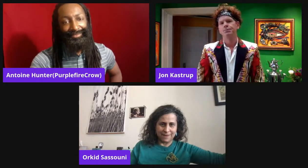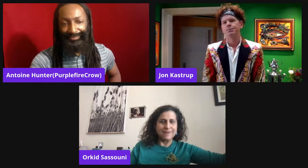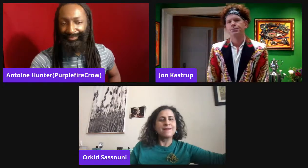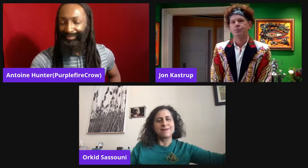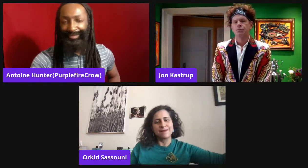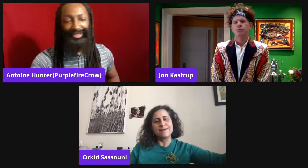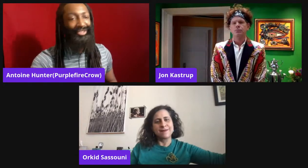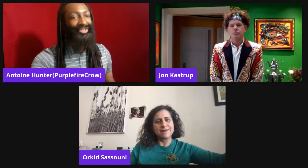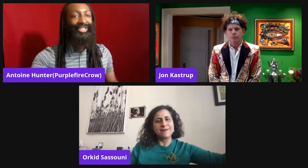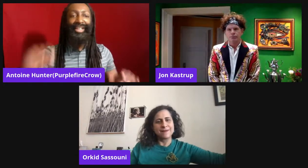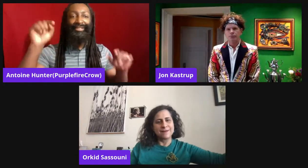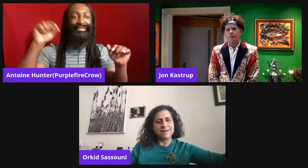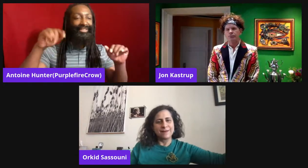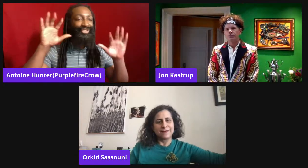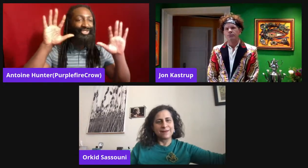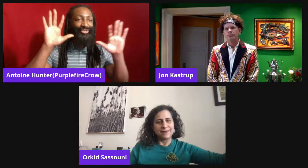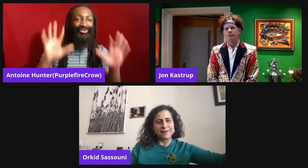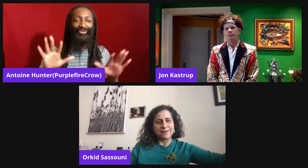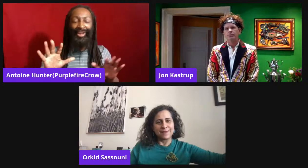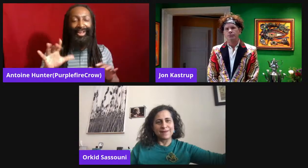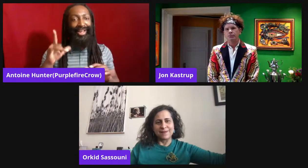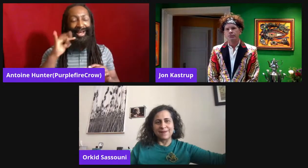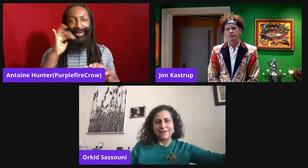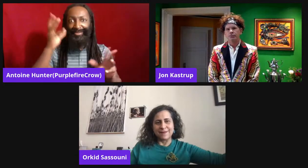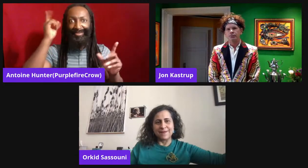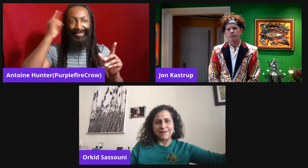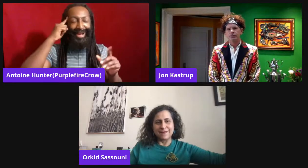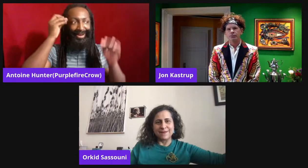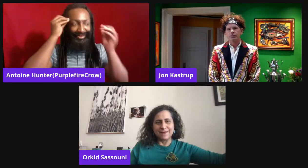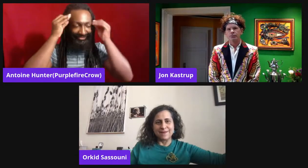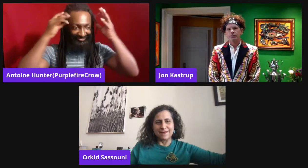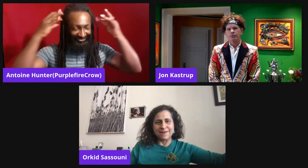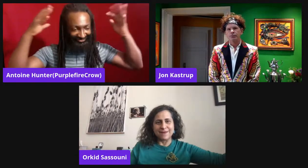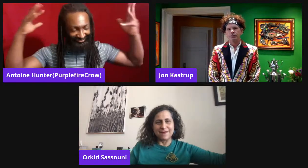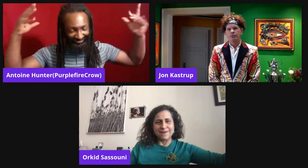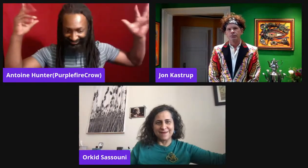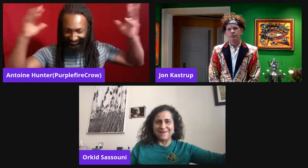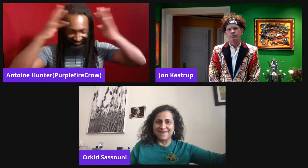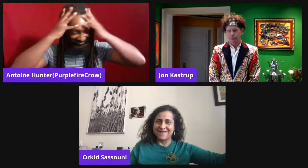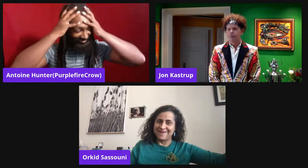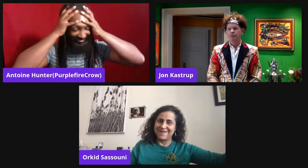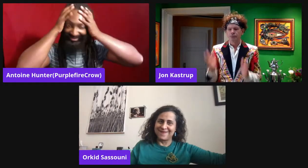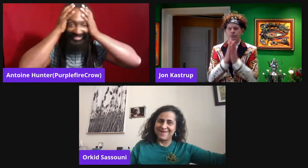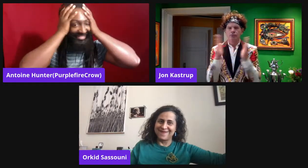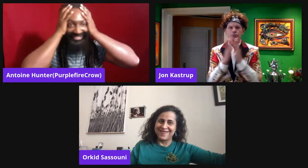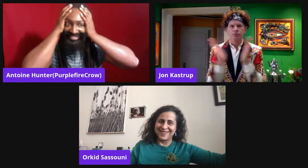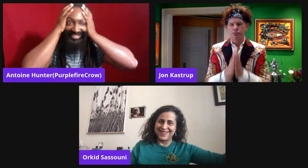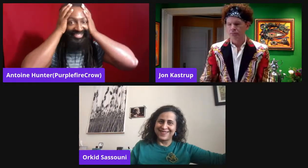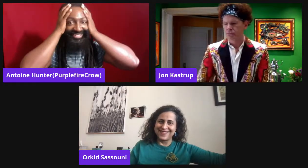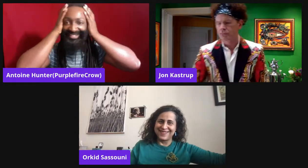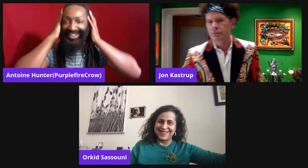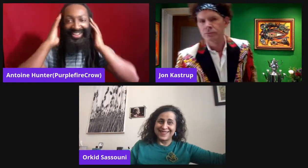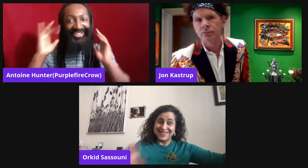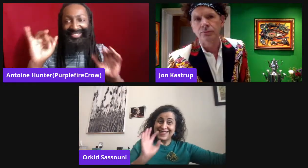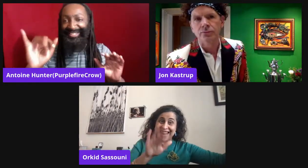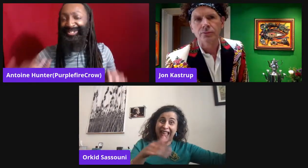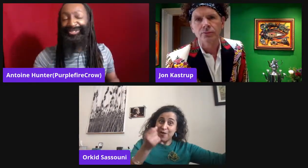And just allowing your energy and for like my energy, just allowing my energy to flow. Oh, this is Antoine. My mind is